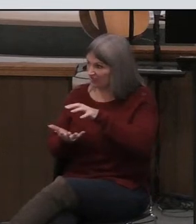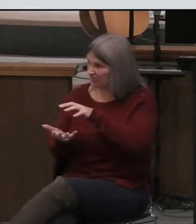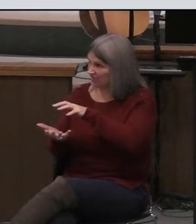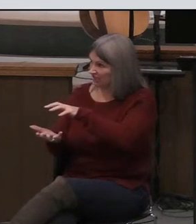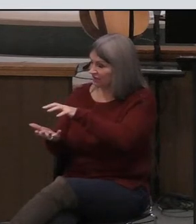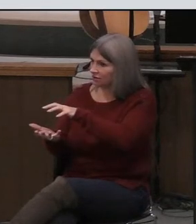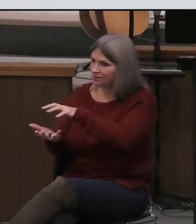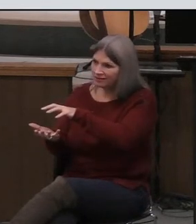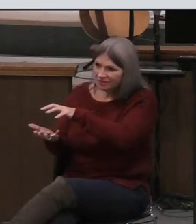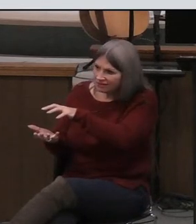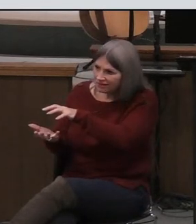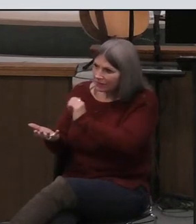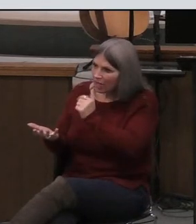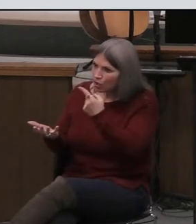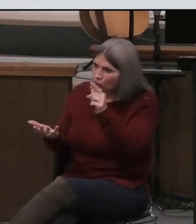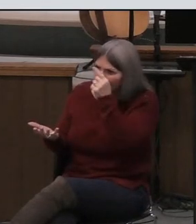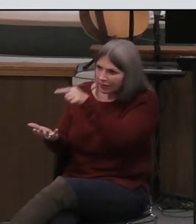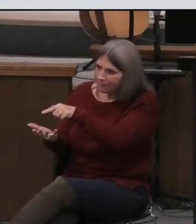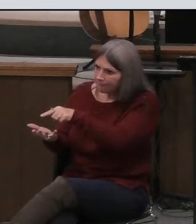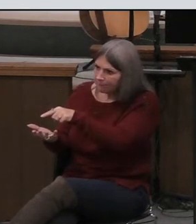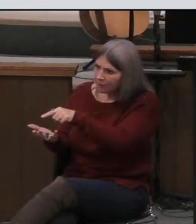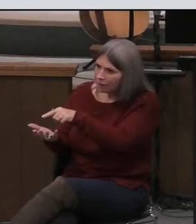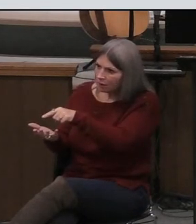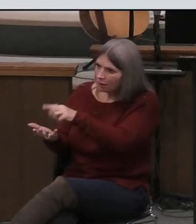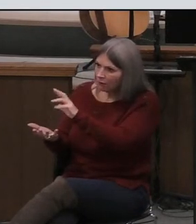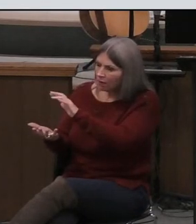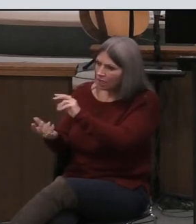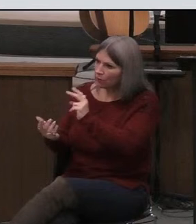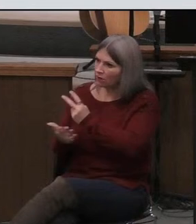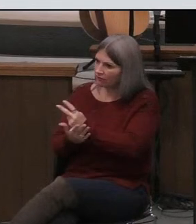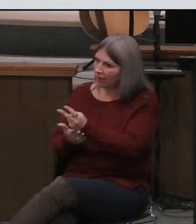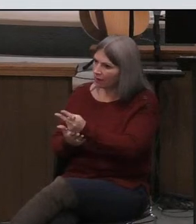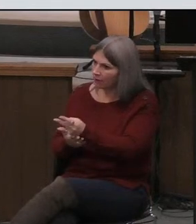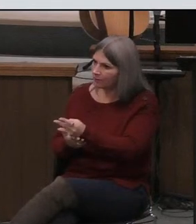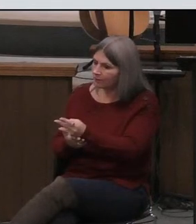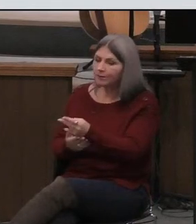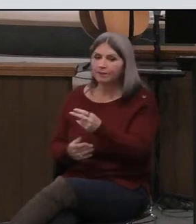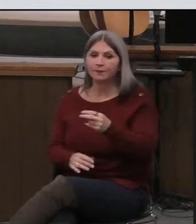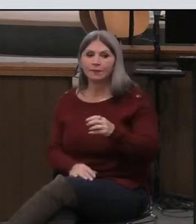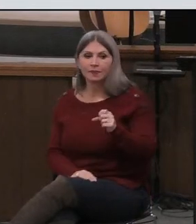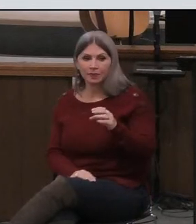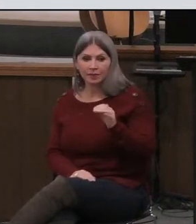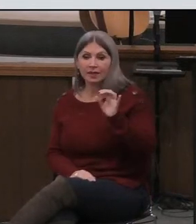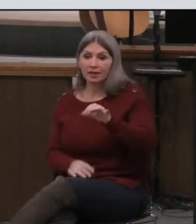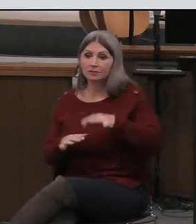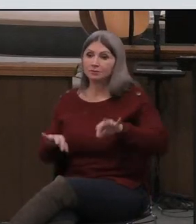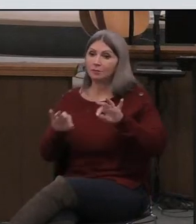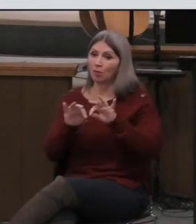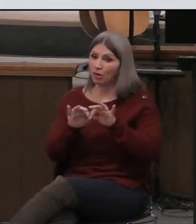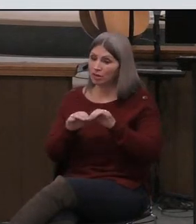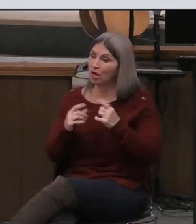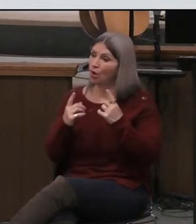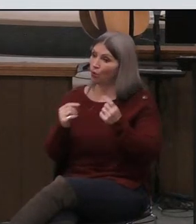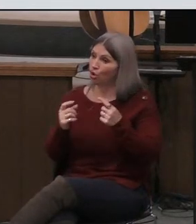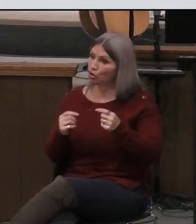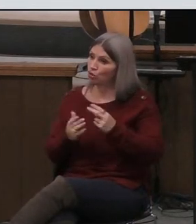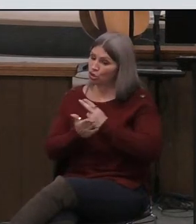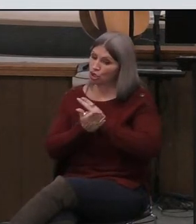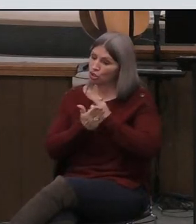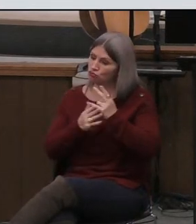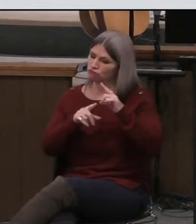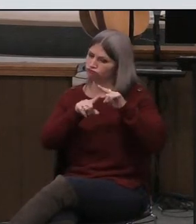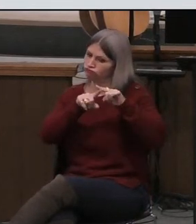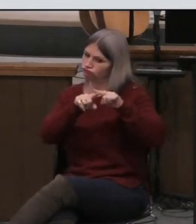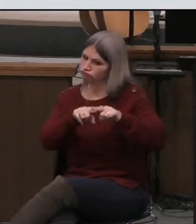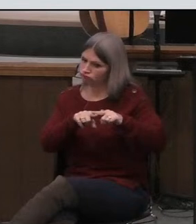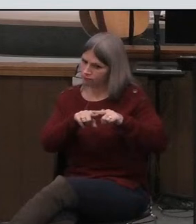Your direction will drift off. And so, It is important to maintain the truth